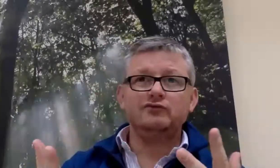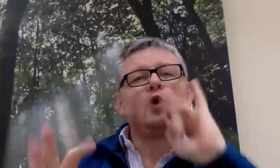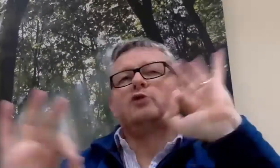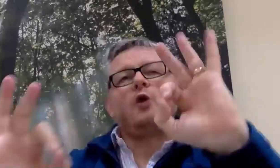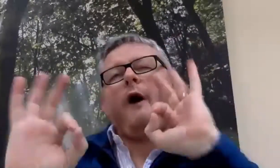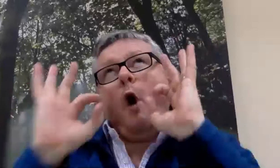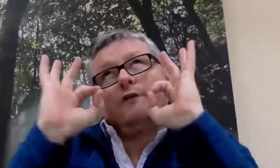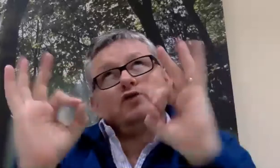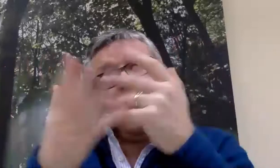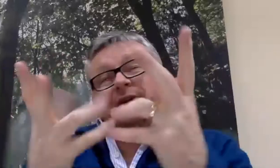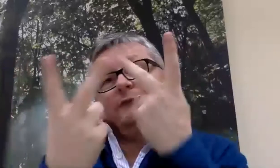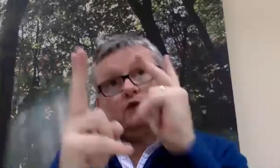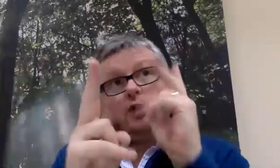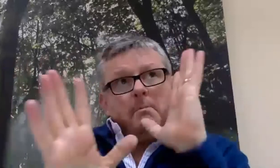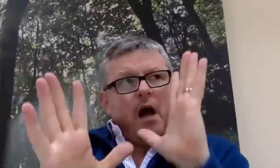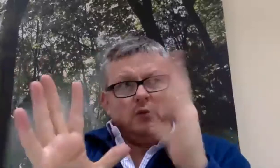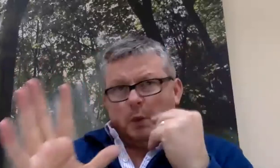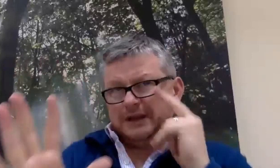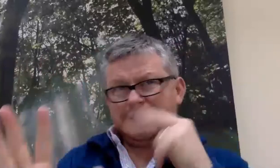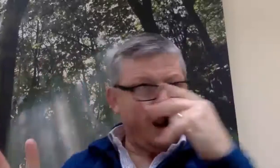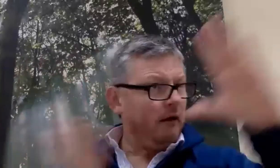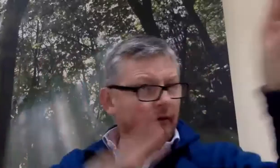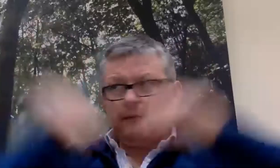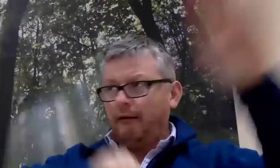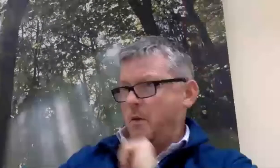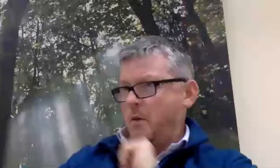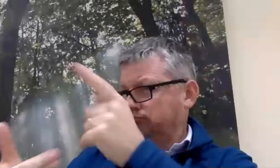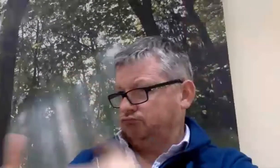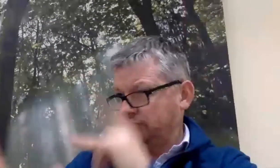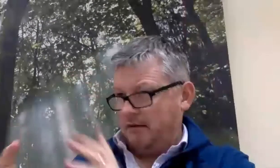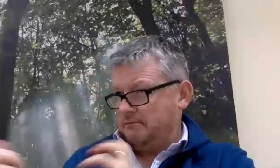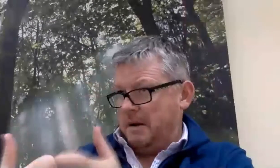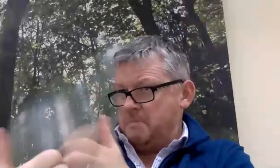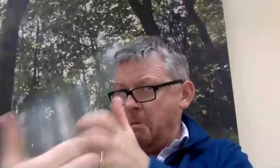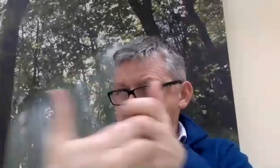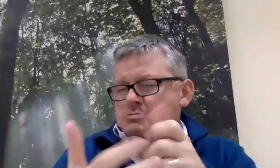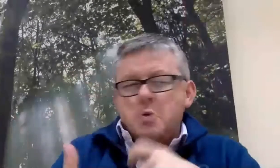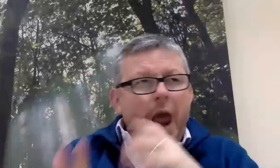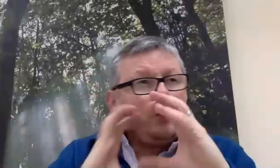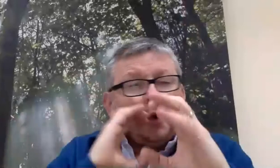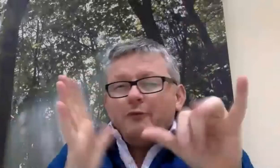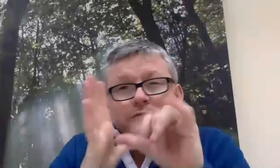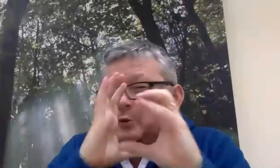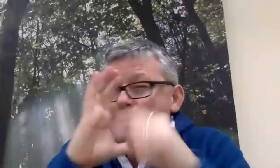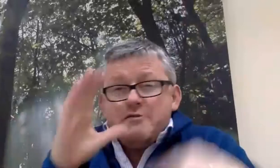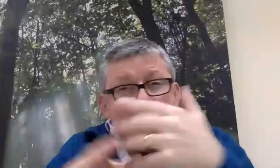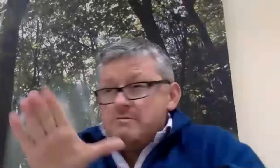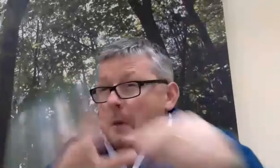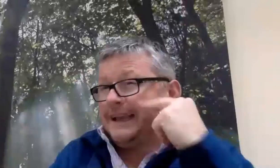languages. But we have something called International Sign, which, although it's not a language as such,